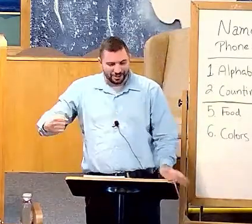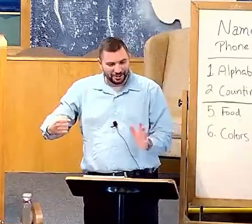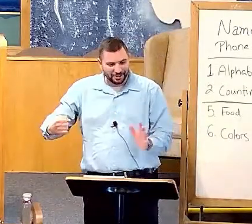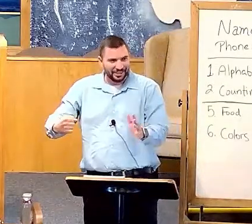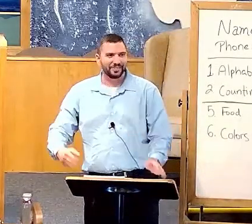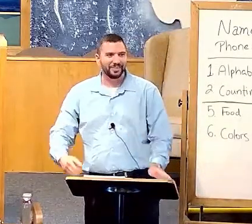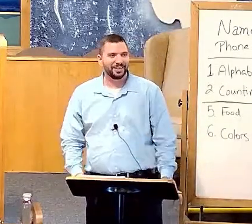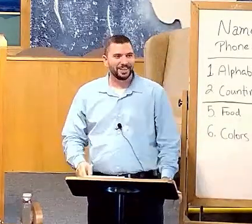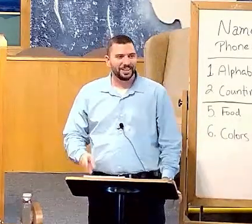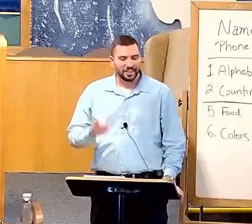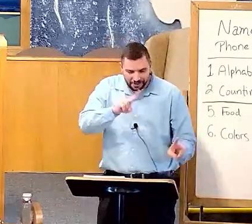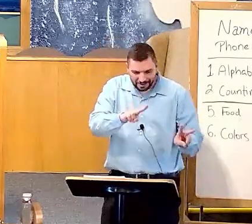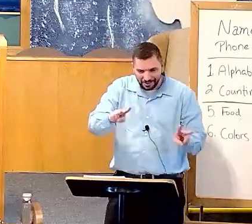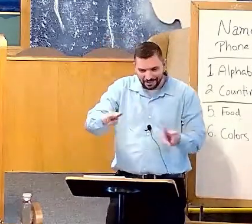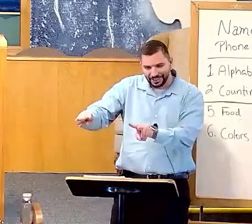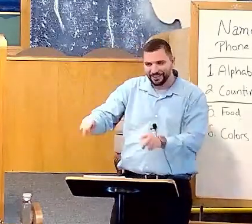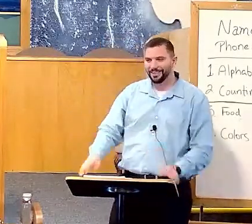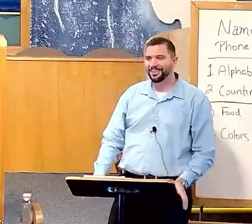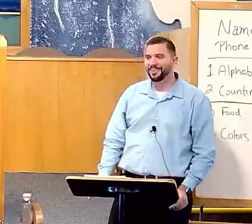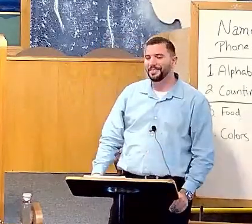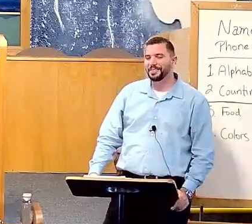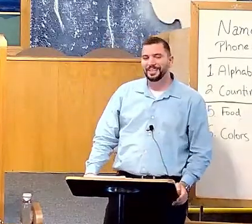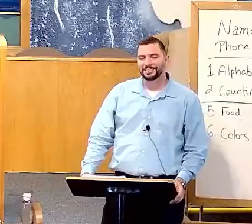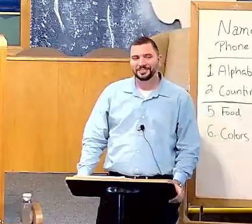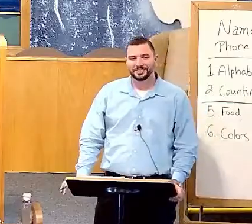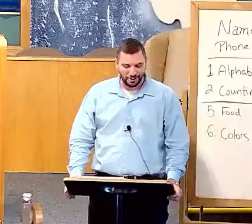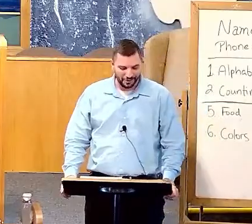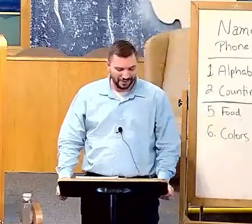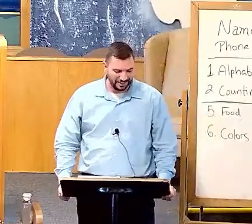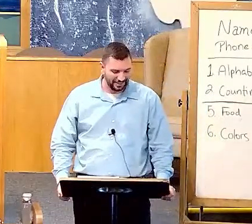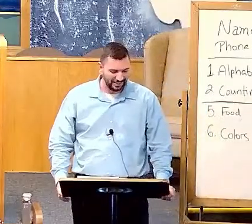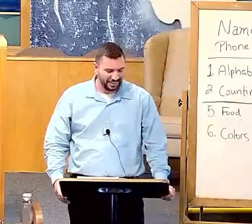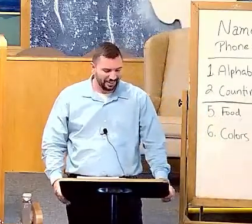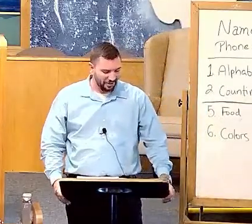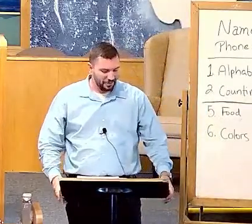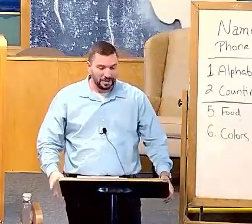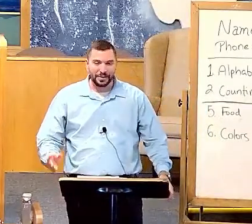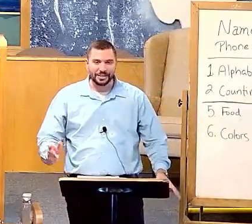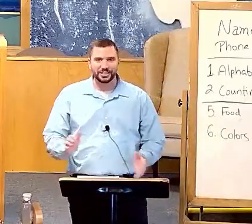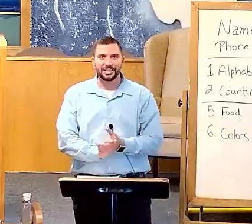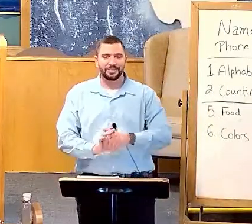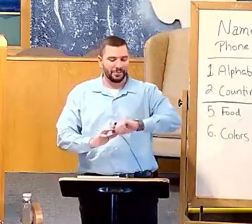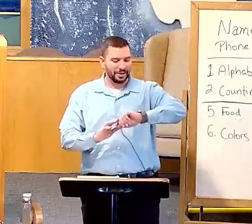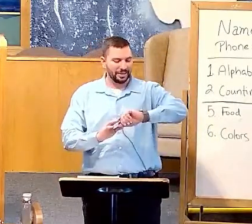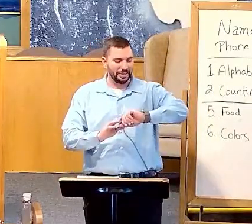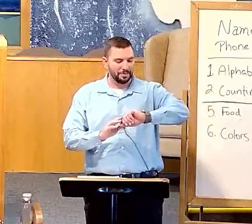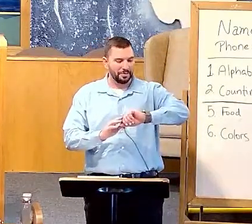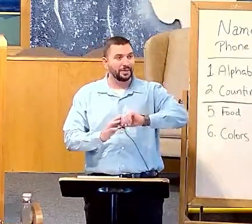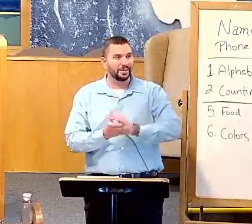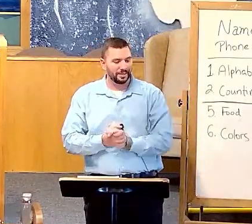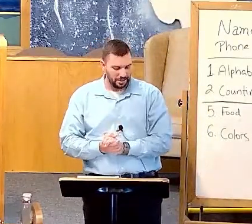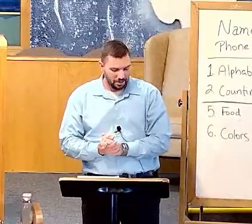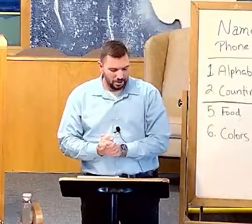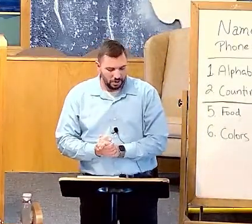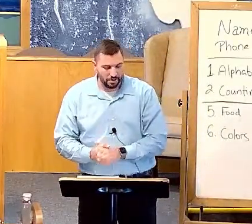it. And then look in it. So, all right, page 16. We got to get moving. All right,